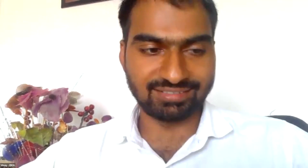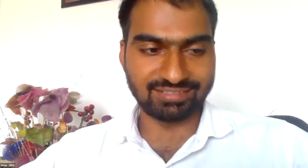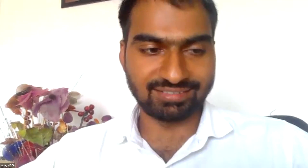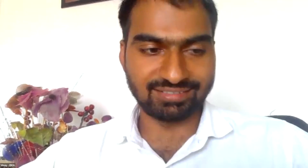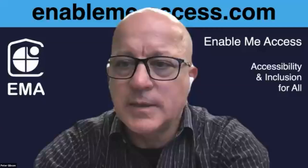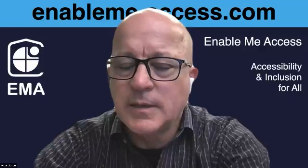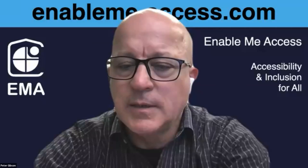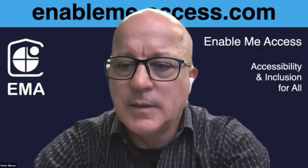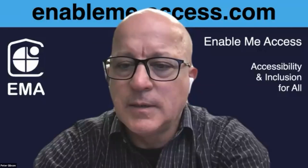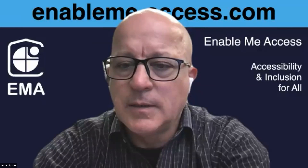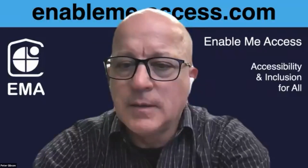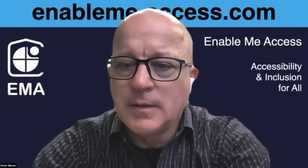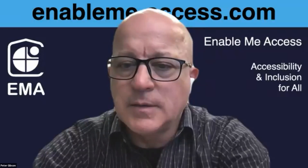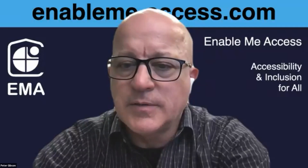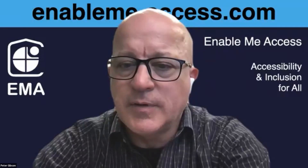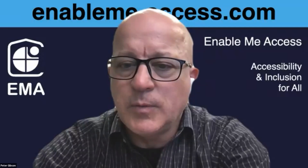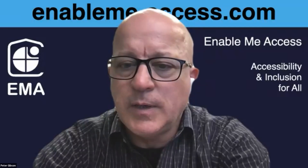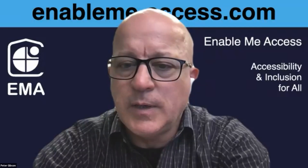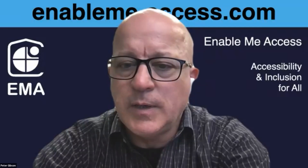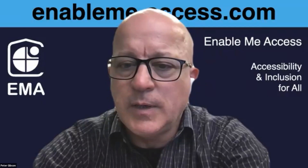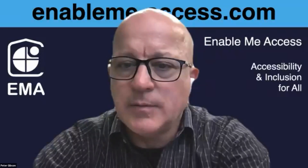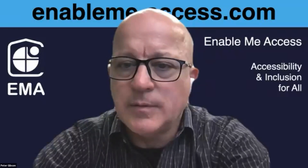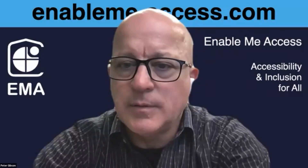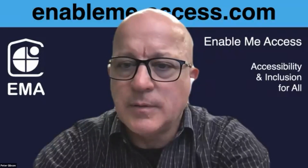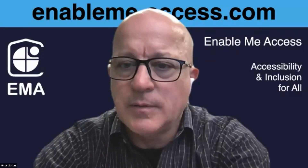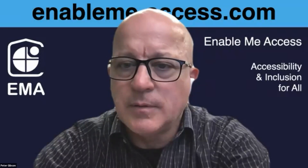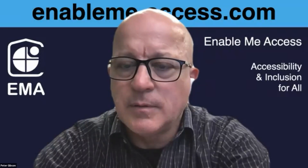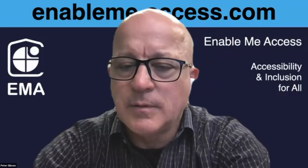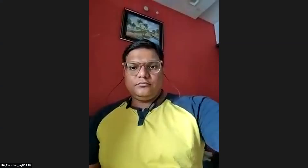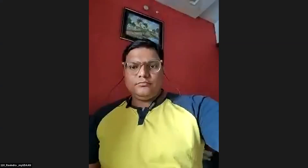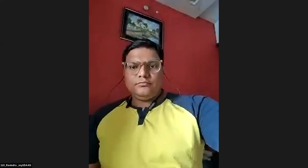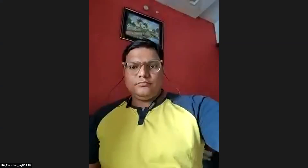better. Let's try that. It's very weak, the sound.